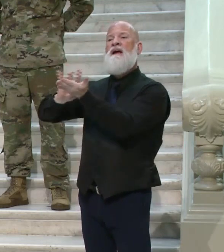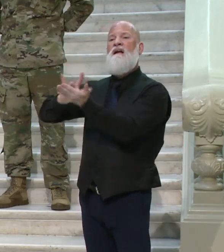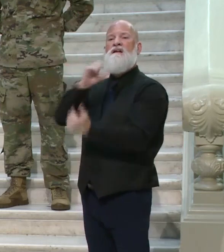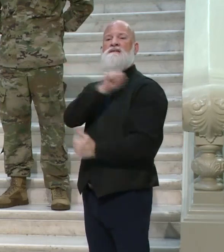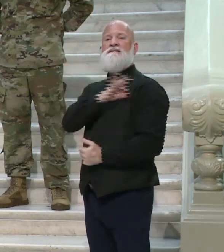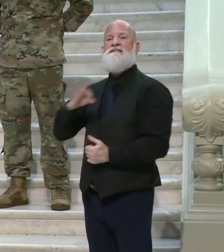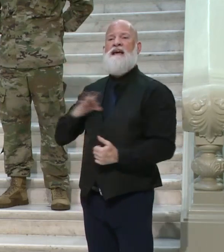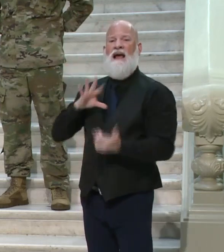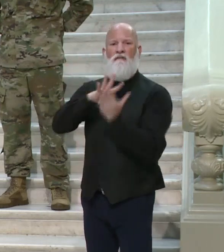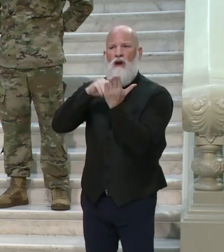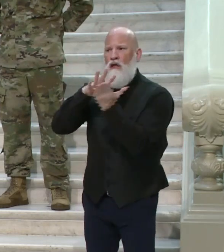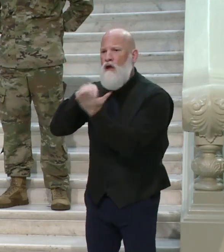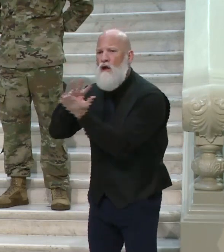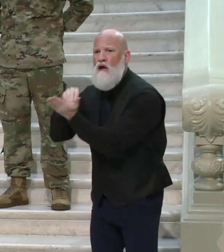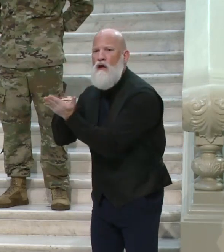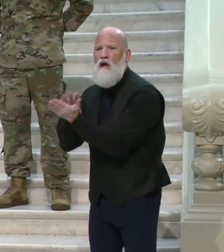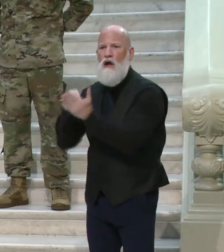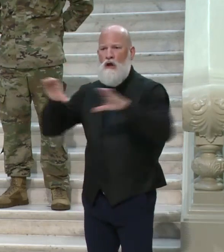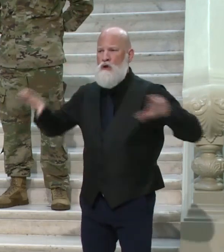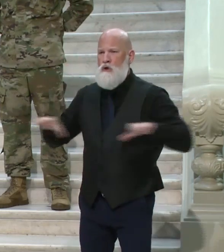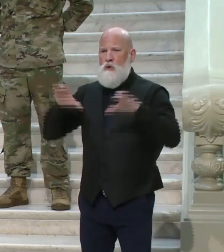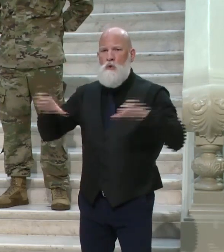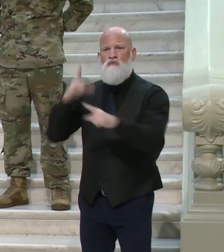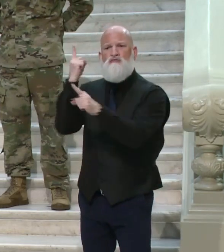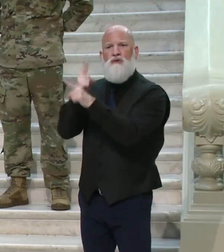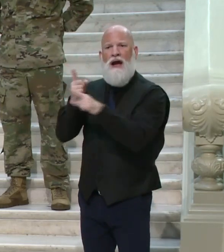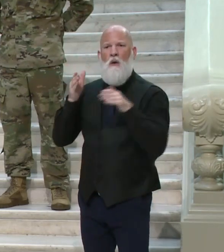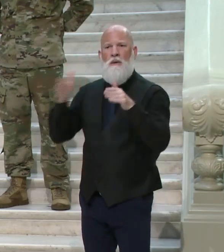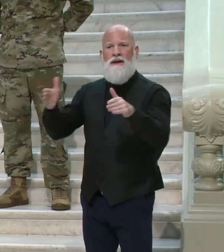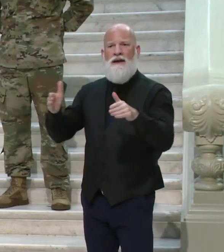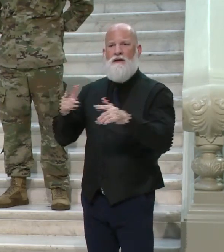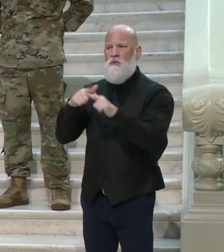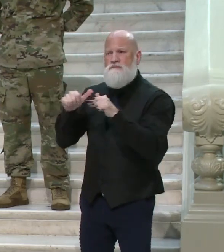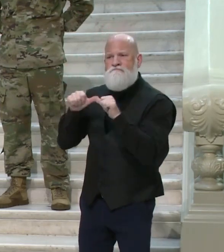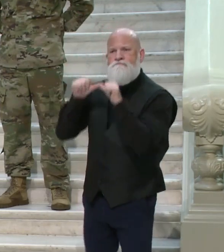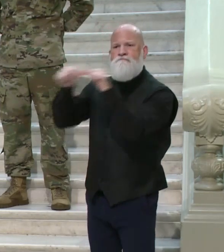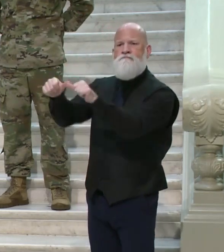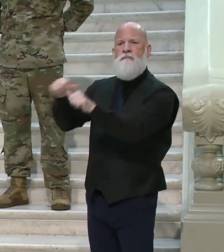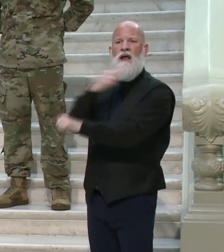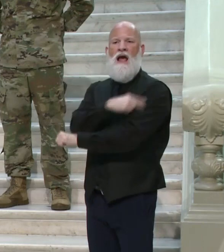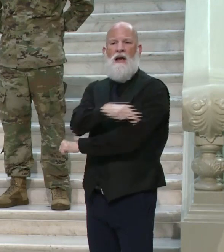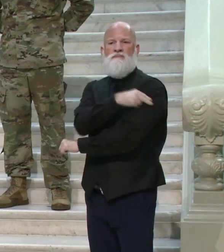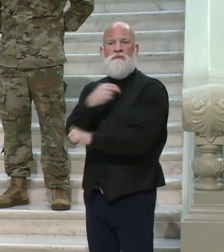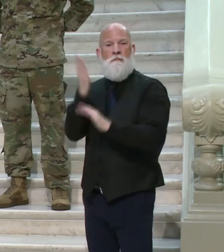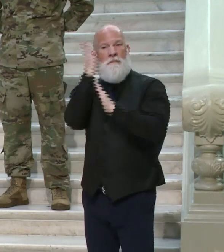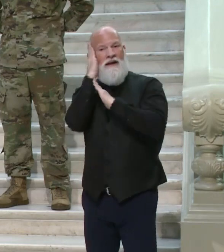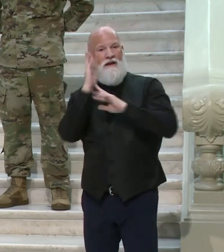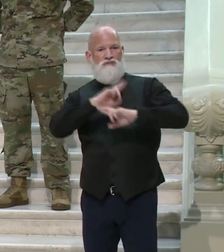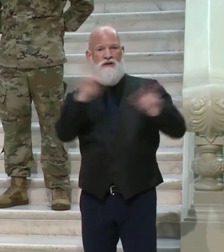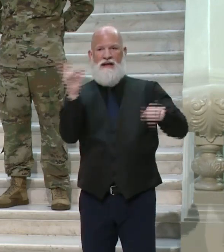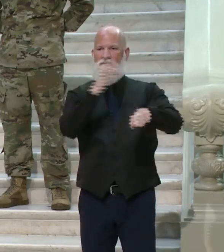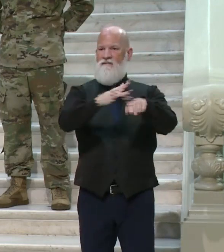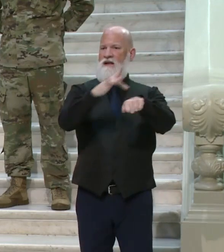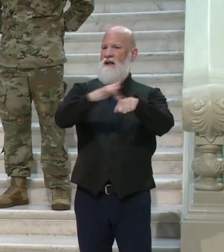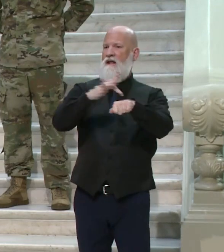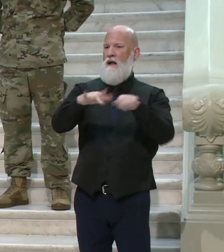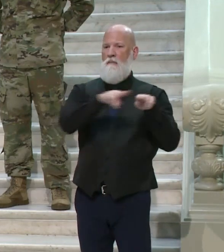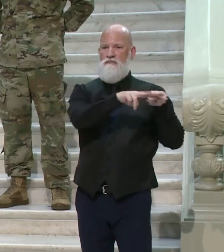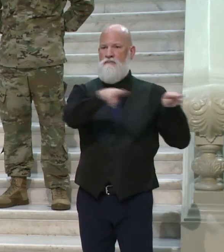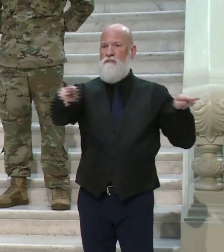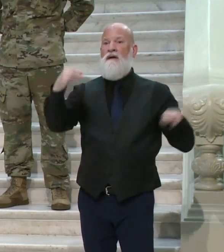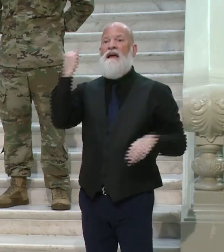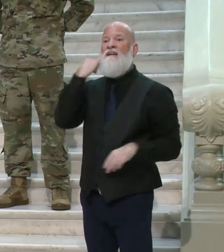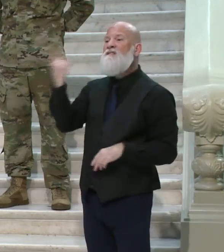thing. We're going to continue to build out the bed capacity. So if we have other, issues at places in South Georgia, because